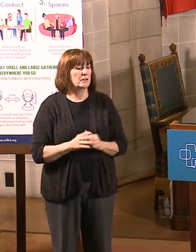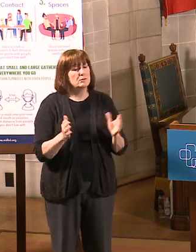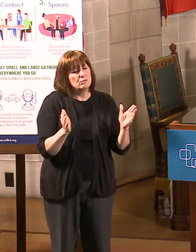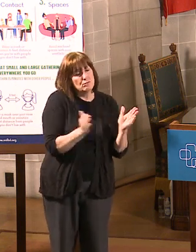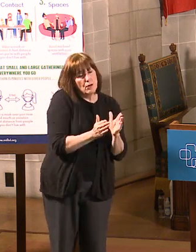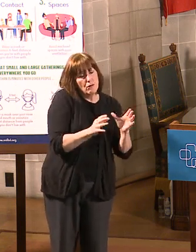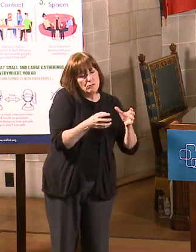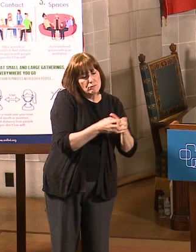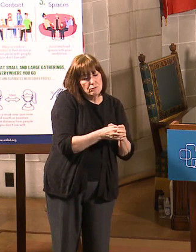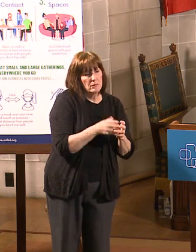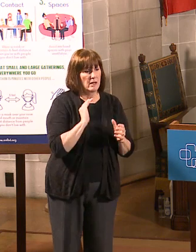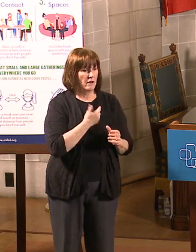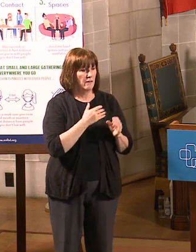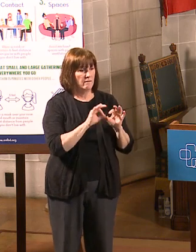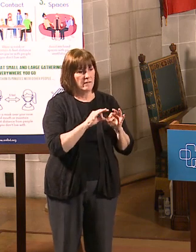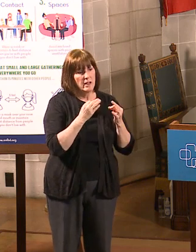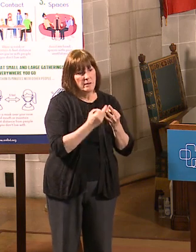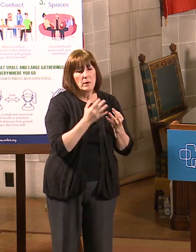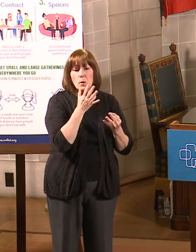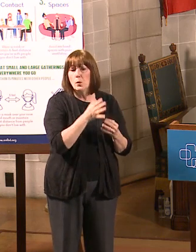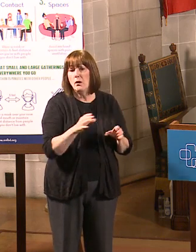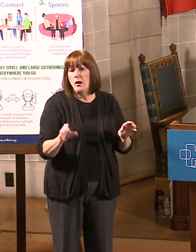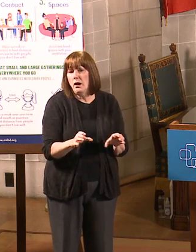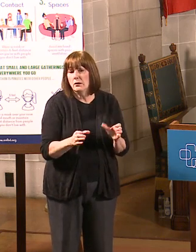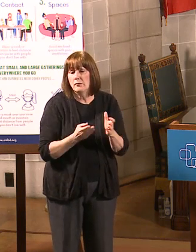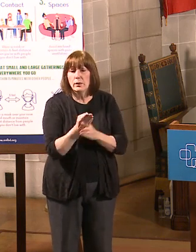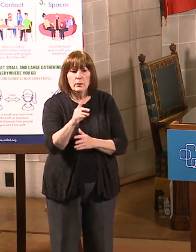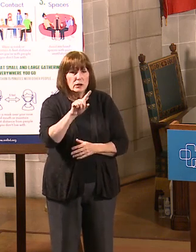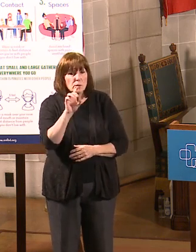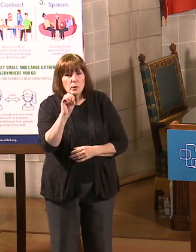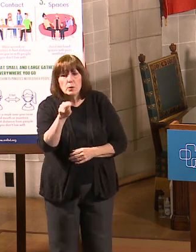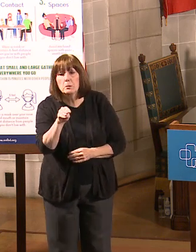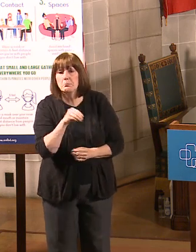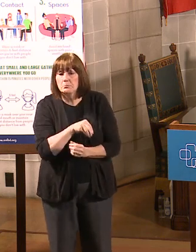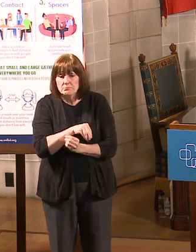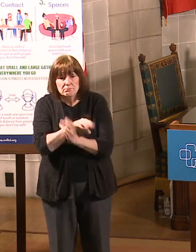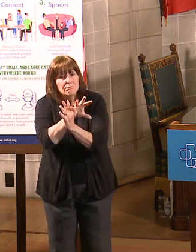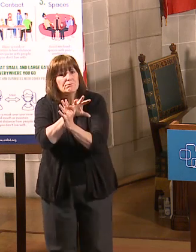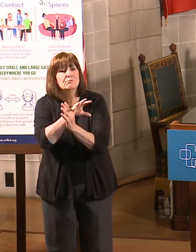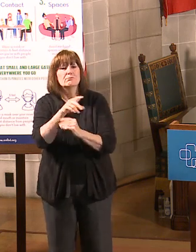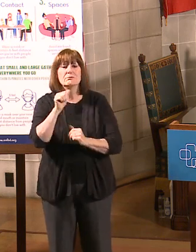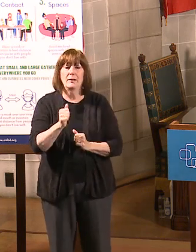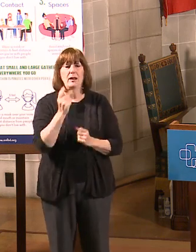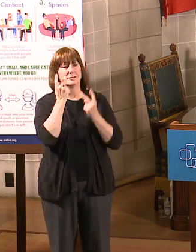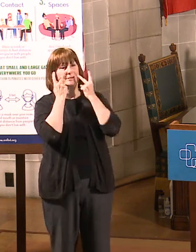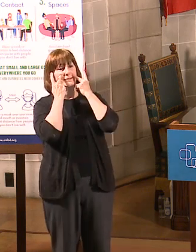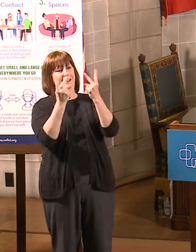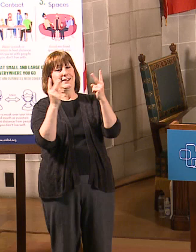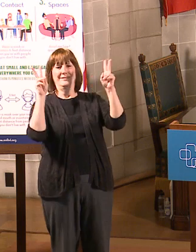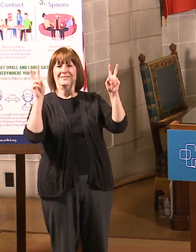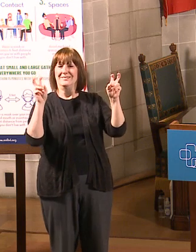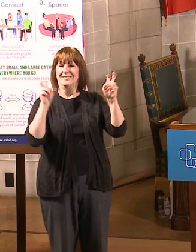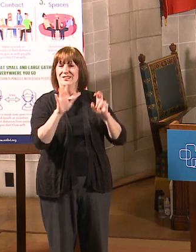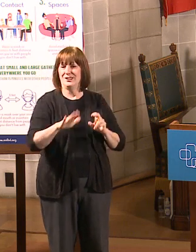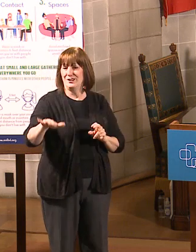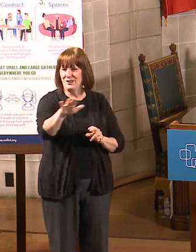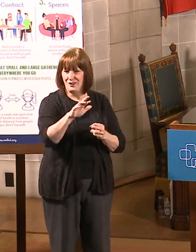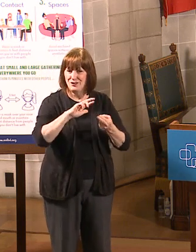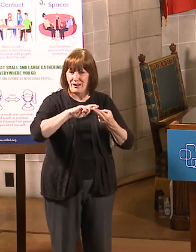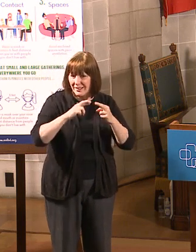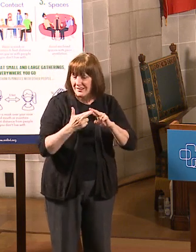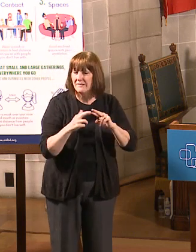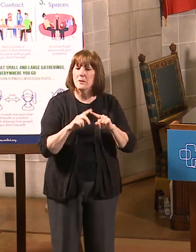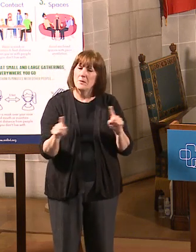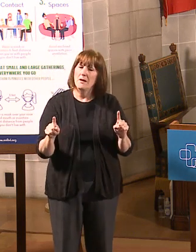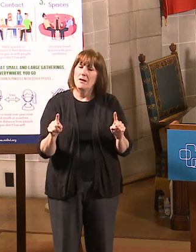Our family is going to be staying connected through Zoom. That's a great alternative for folks to be able to still see the relatives, but do it in a way that's going to